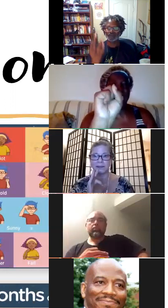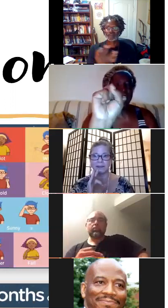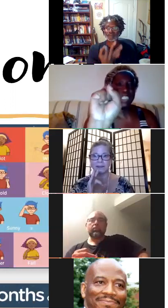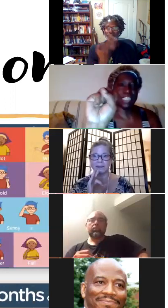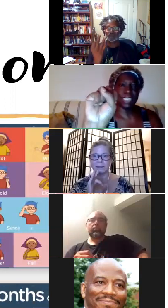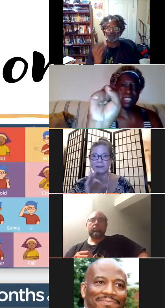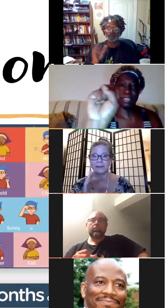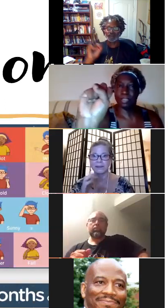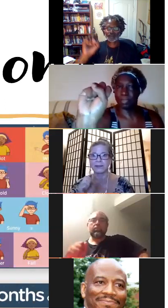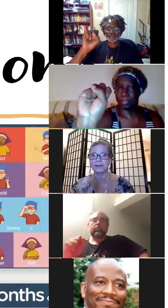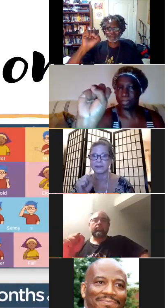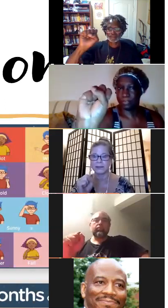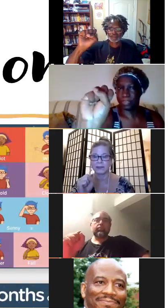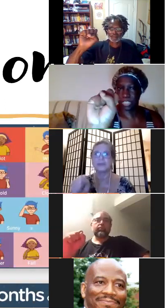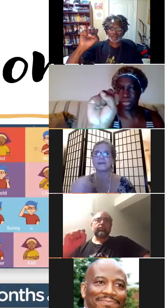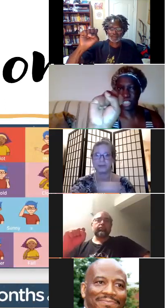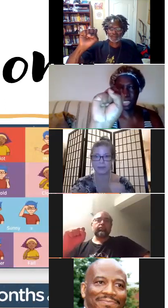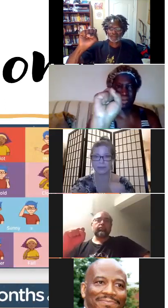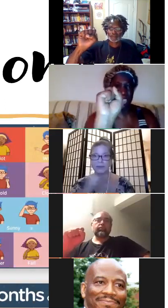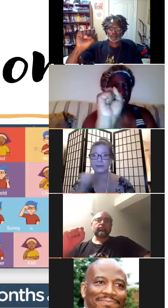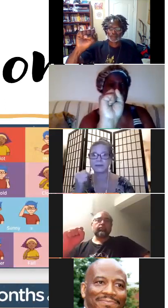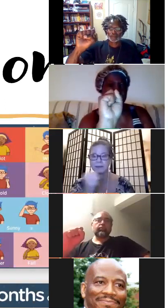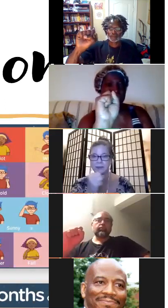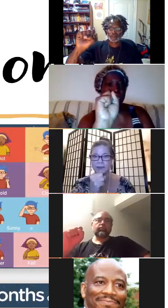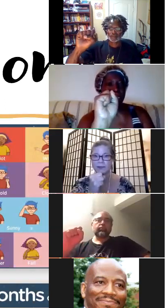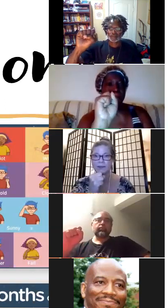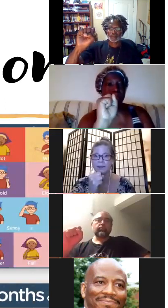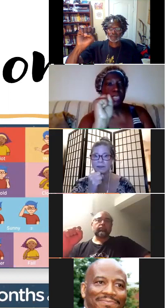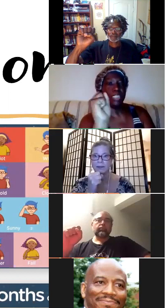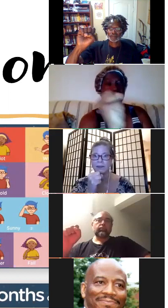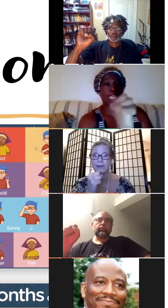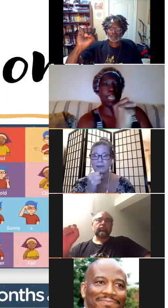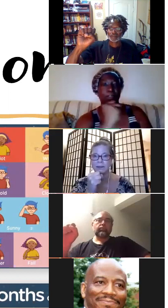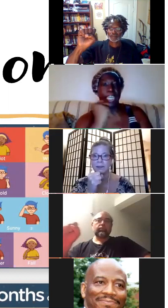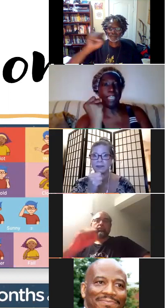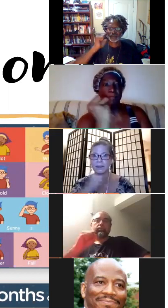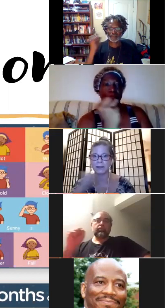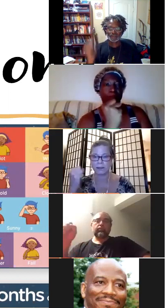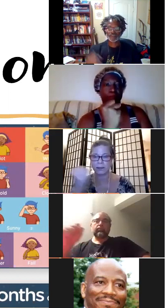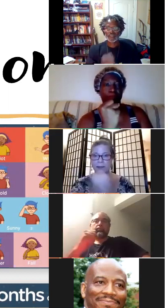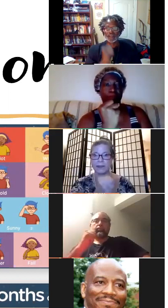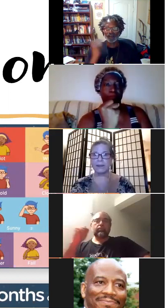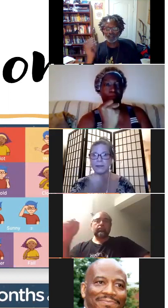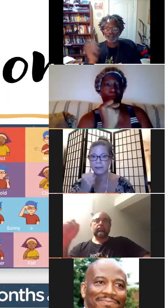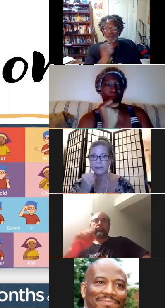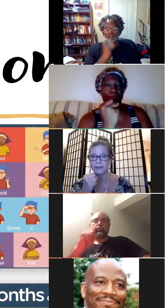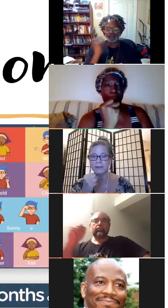Letter S, fist with your thumb on top, Mm-hmm. Saturday.